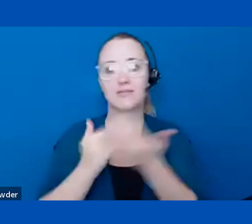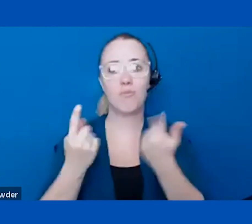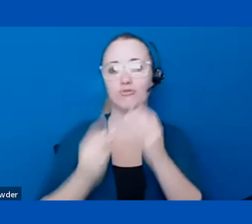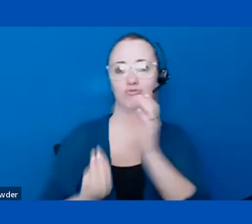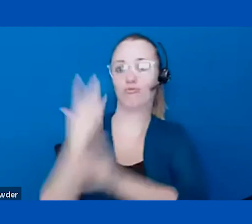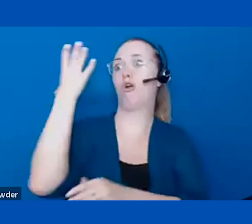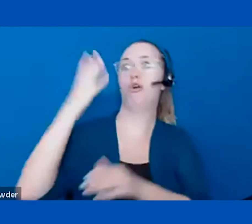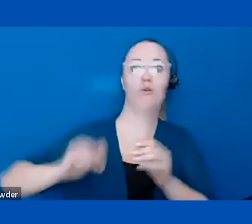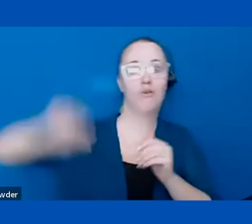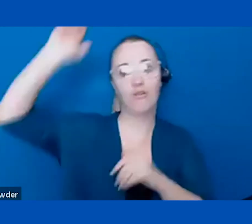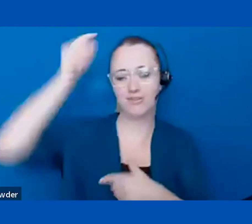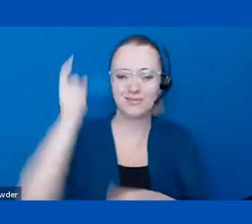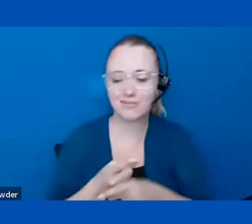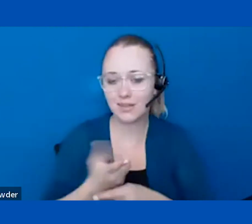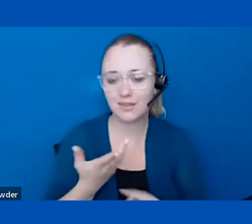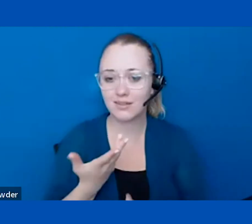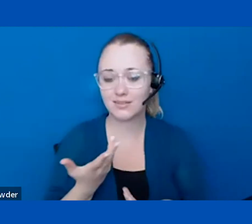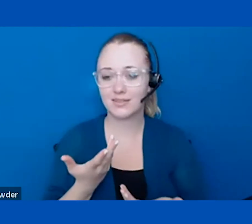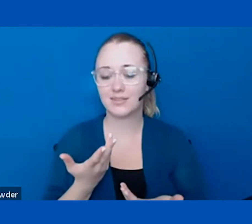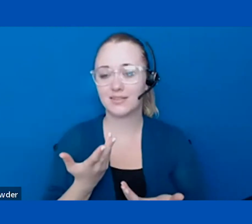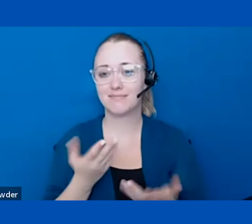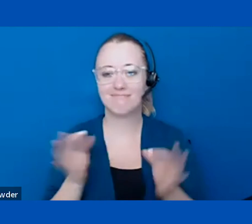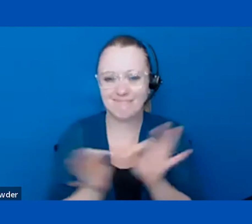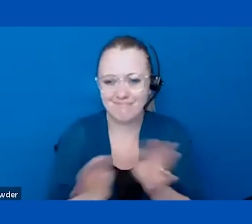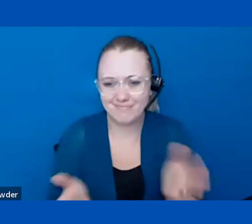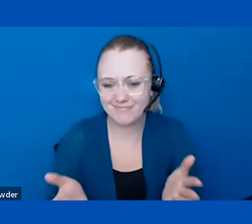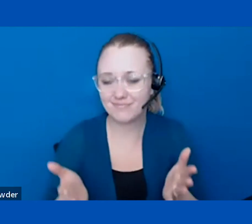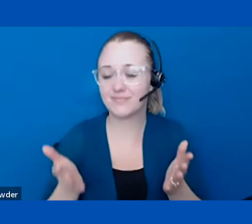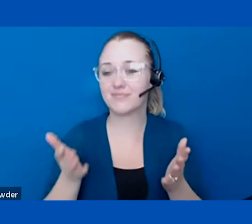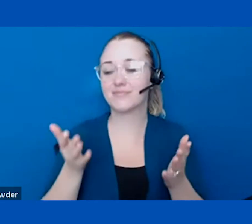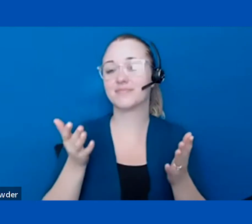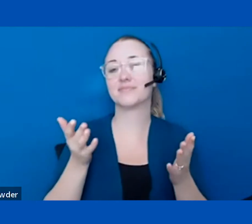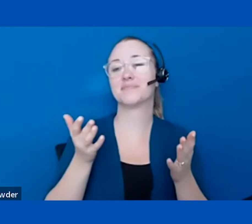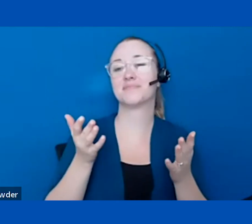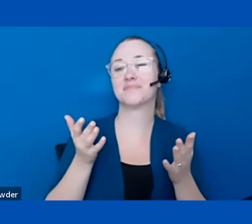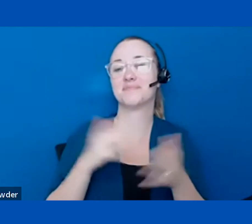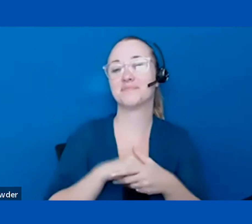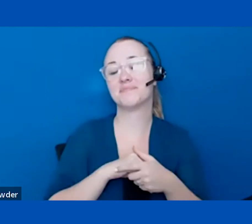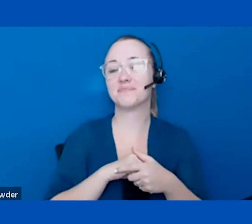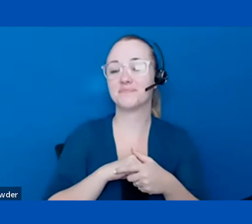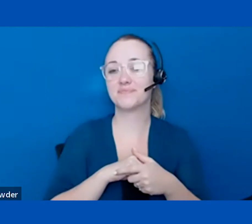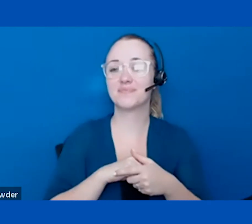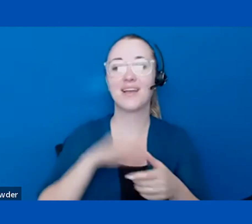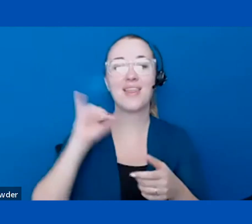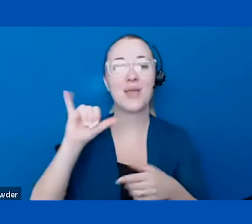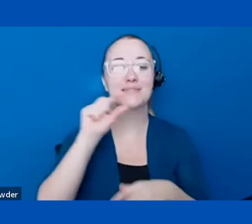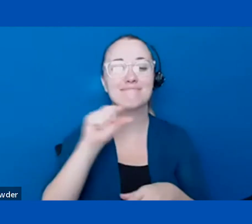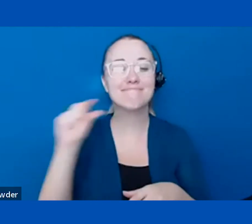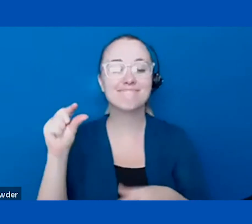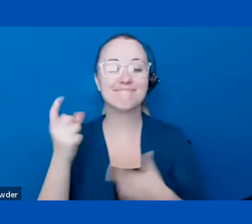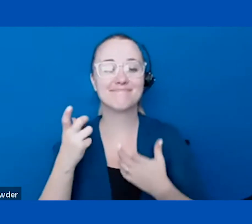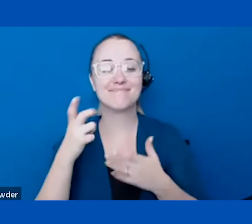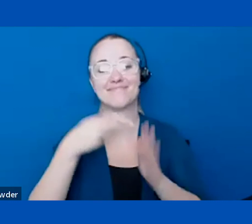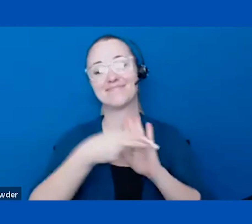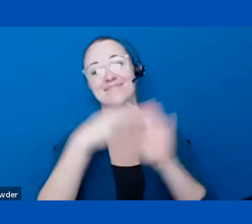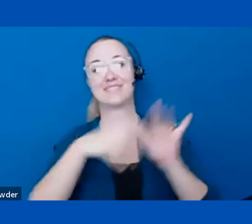Um, so yeah, some of those, all those little stereotypes of what